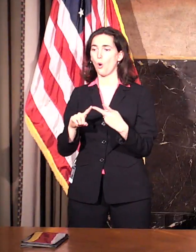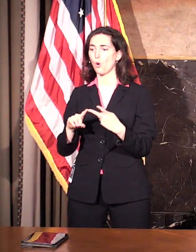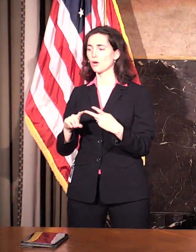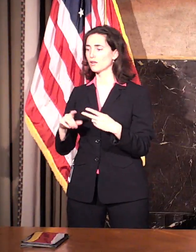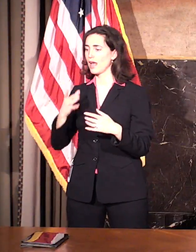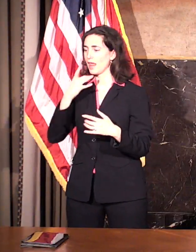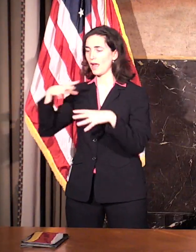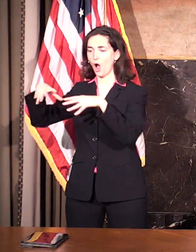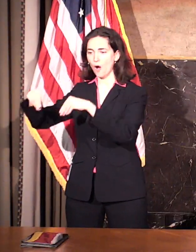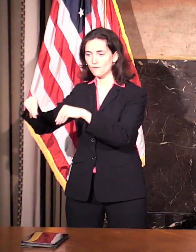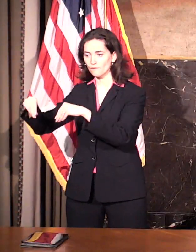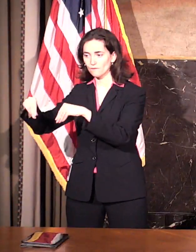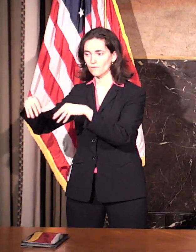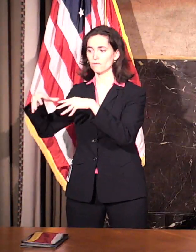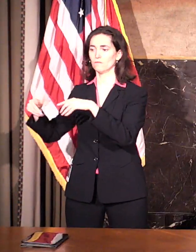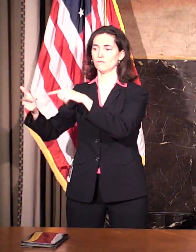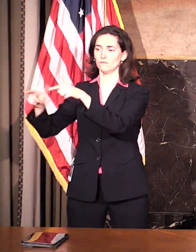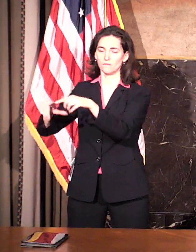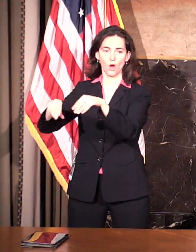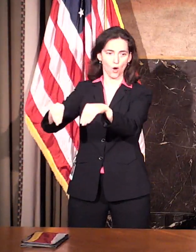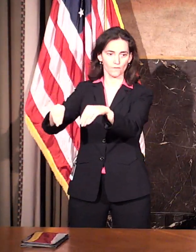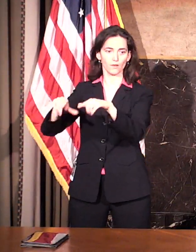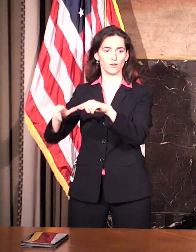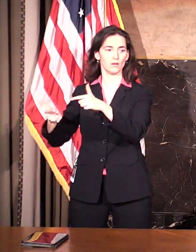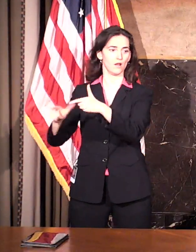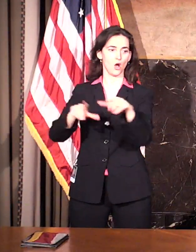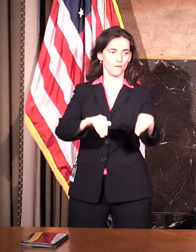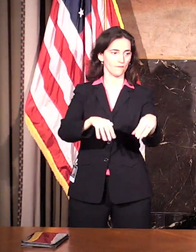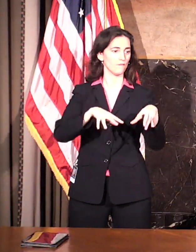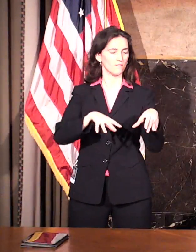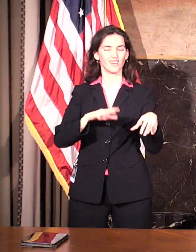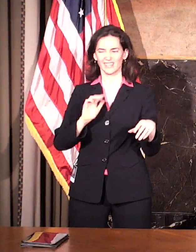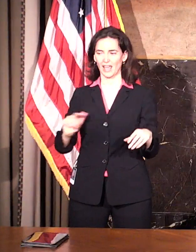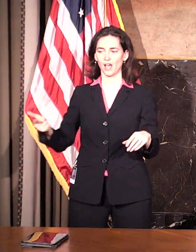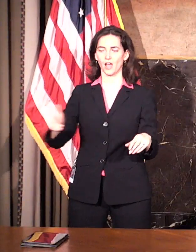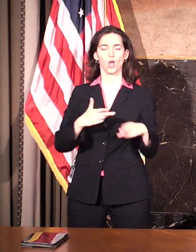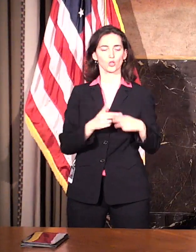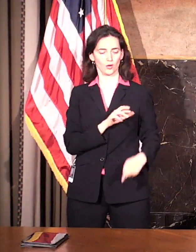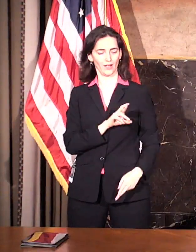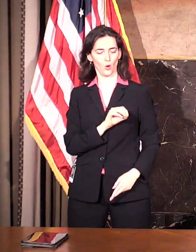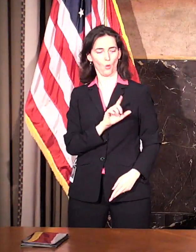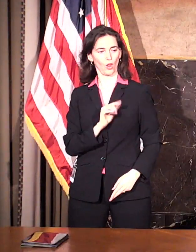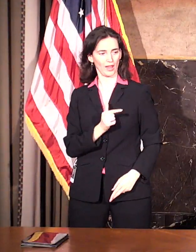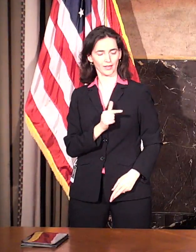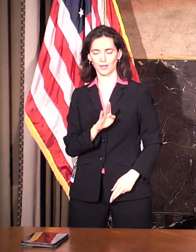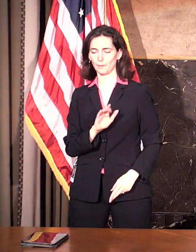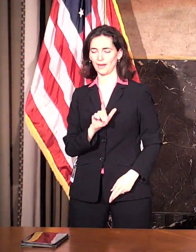blackouts, communication is very, very important. And that was lacking